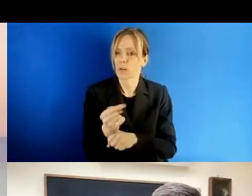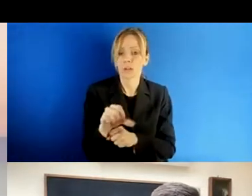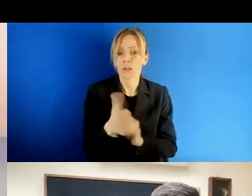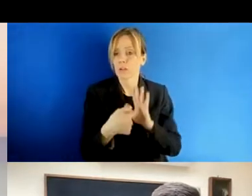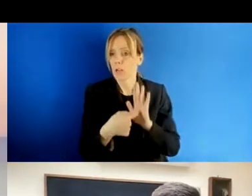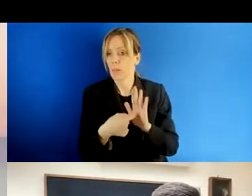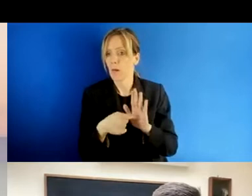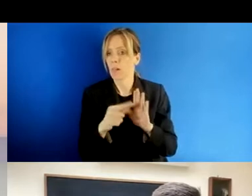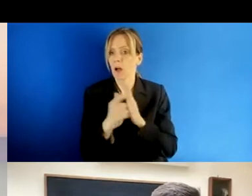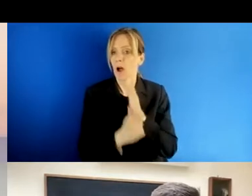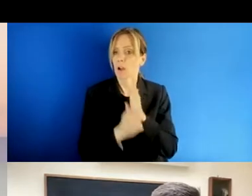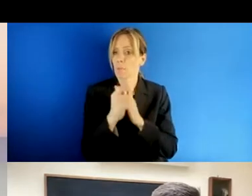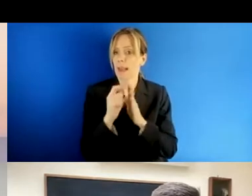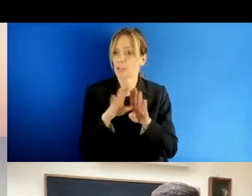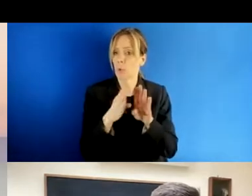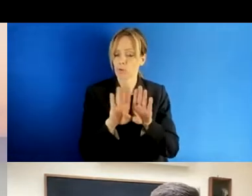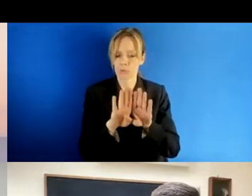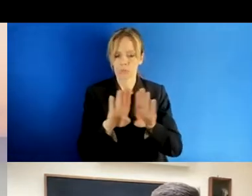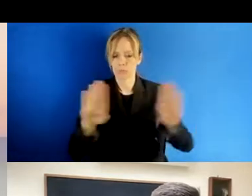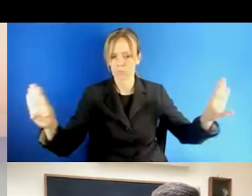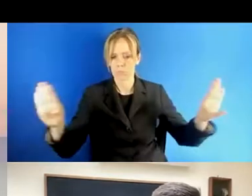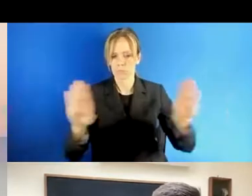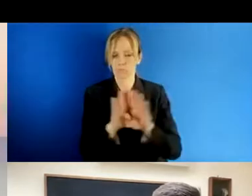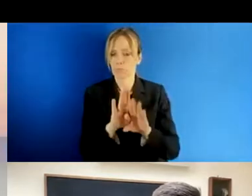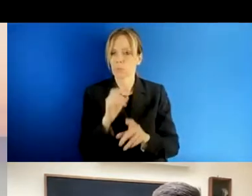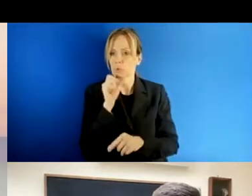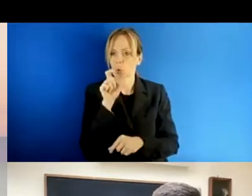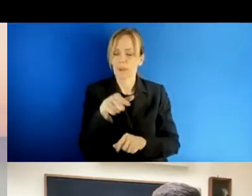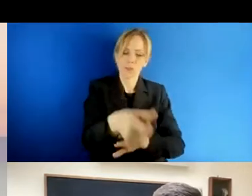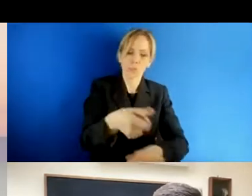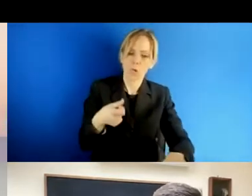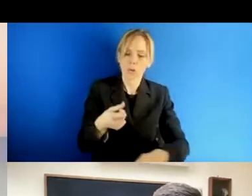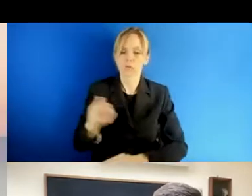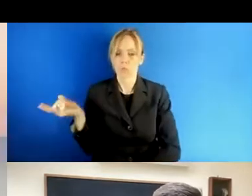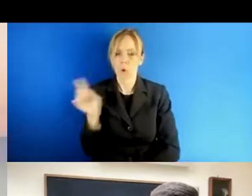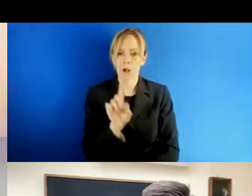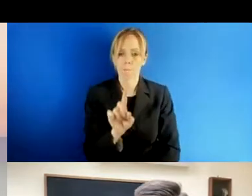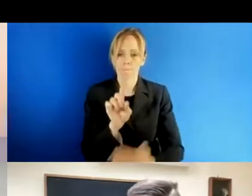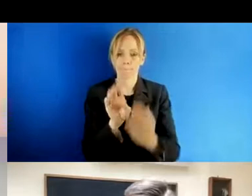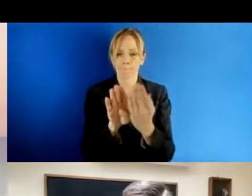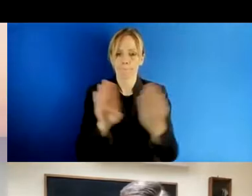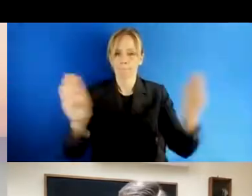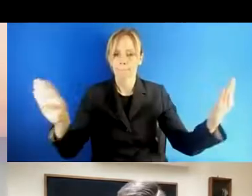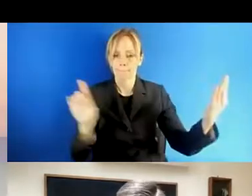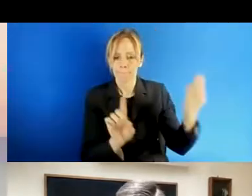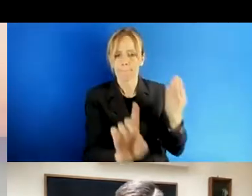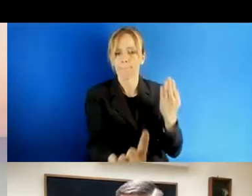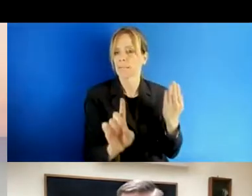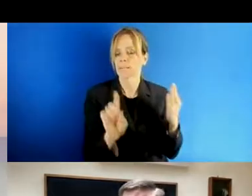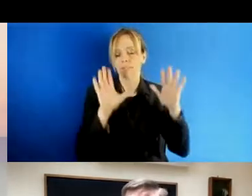longer have to like pull on a door to get in. Everyone can access it. It's a fantastic